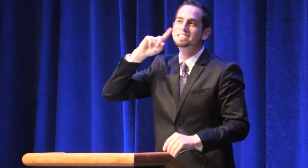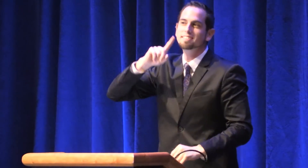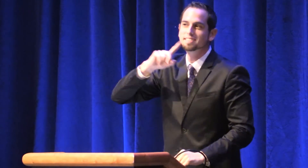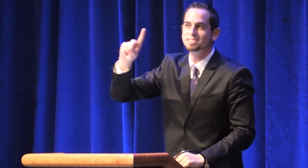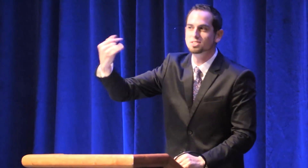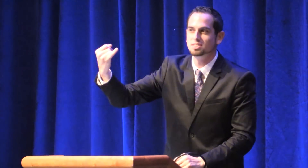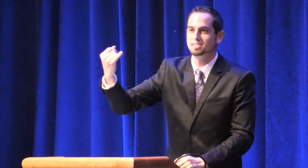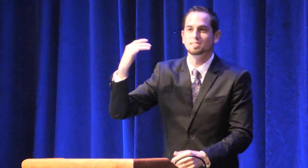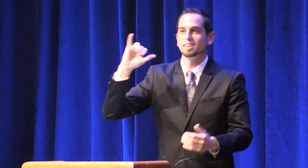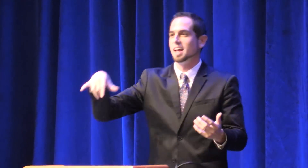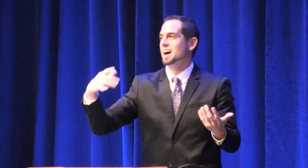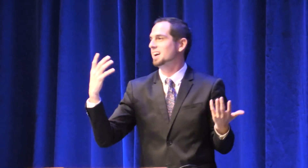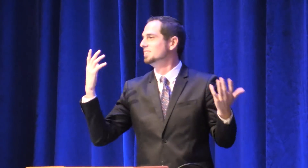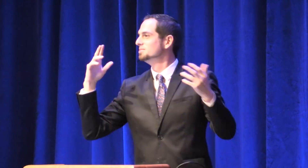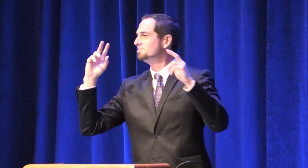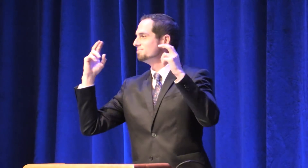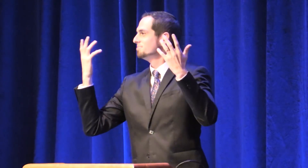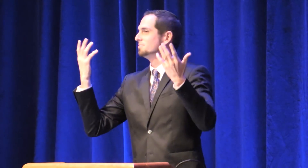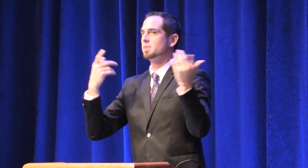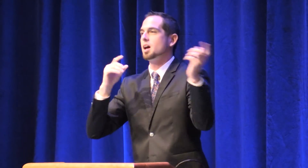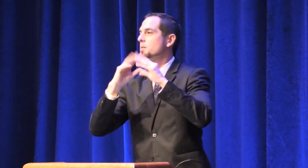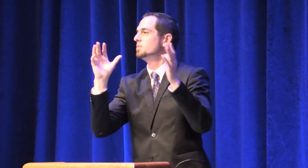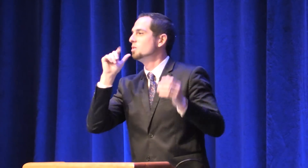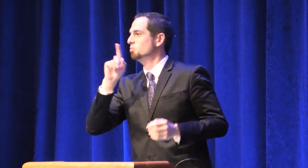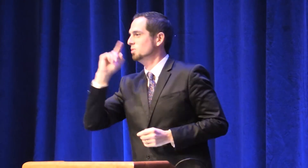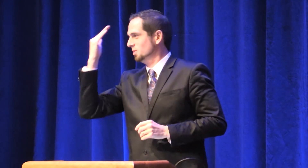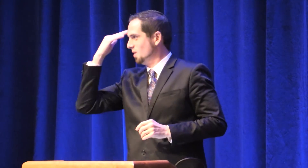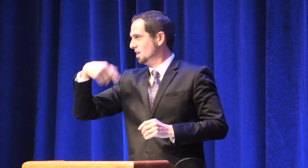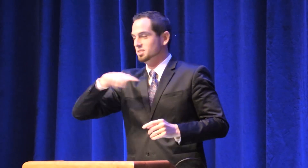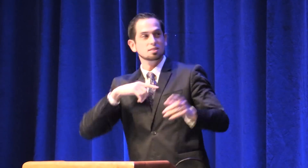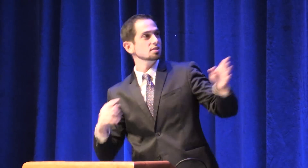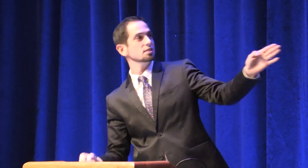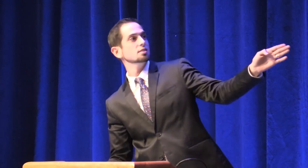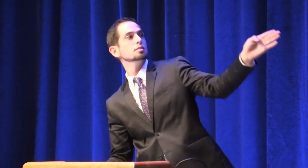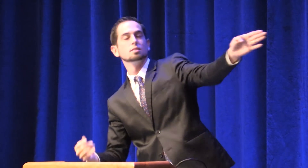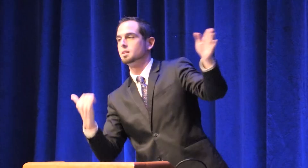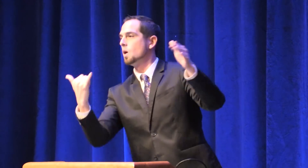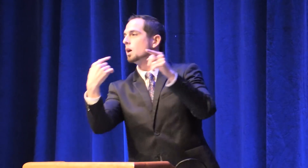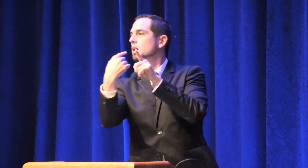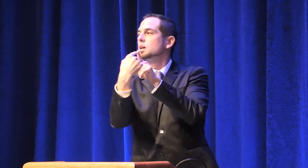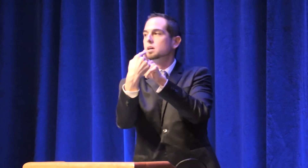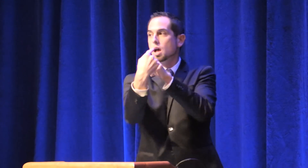He's in the back corner. Proof that deaf people do love music.